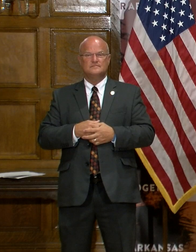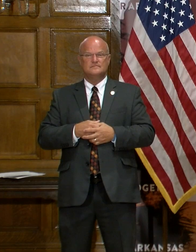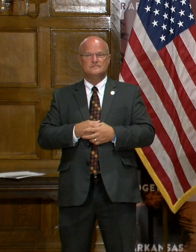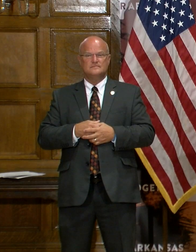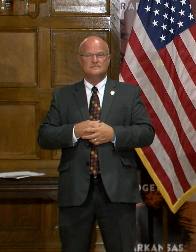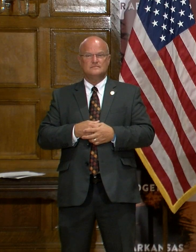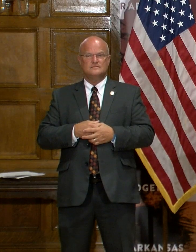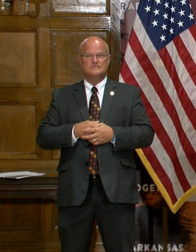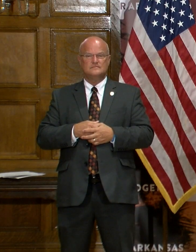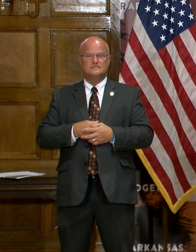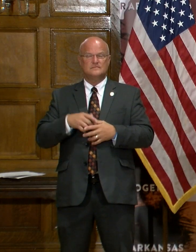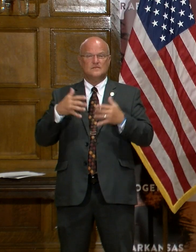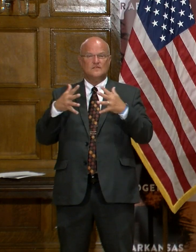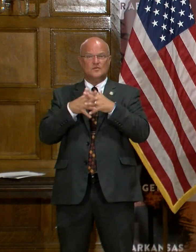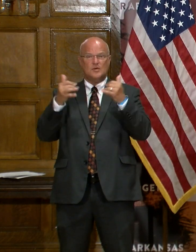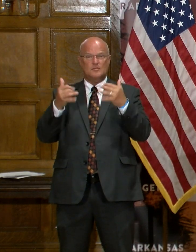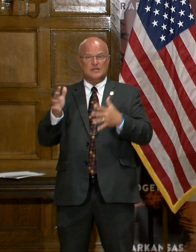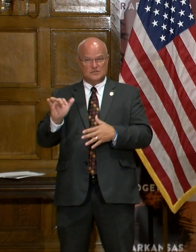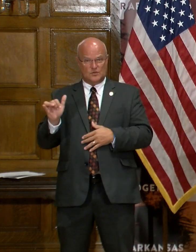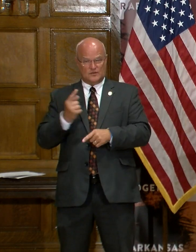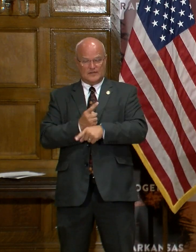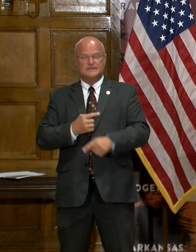football players while playing.